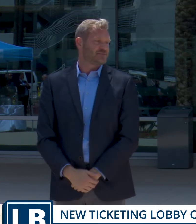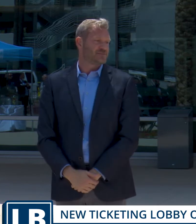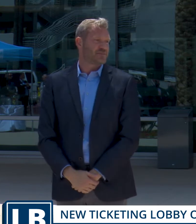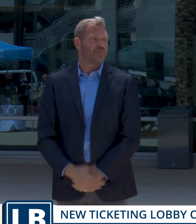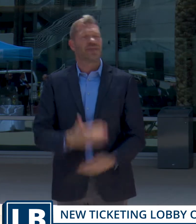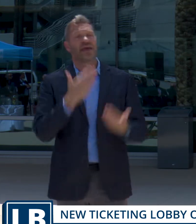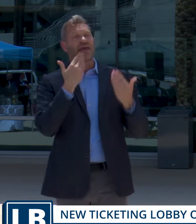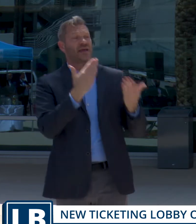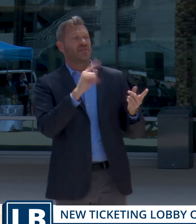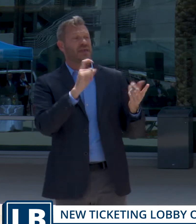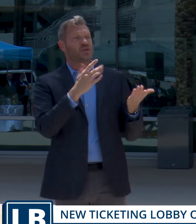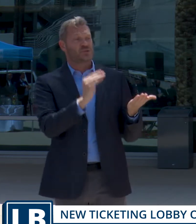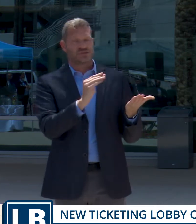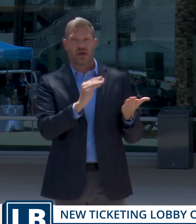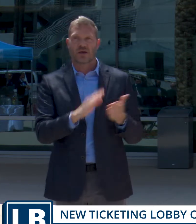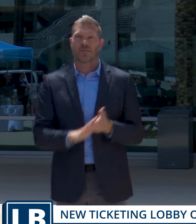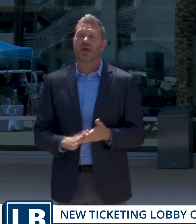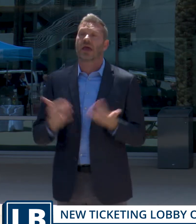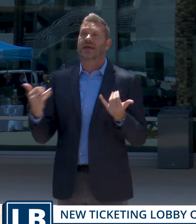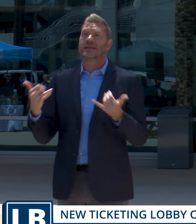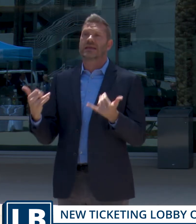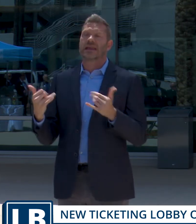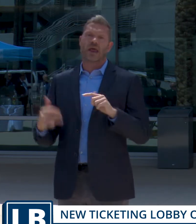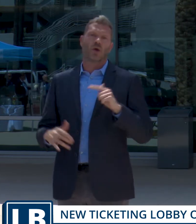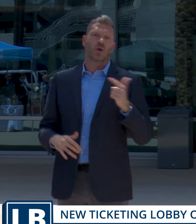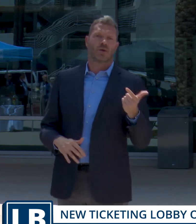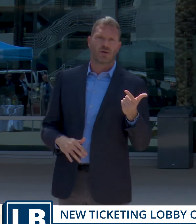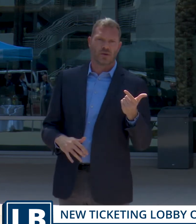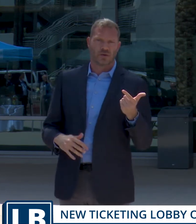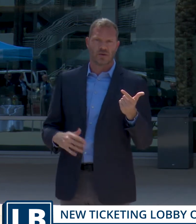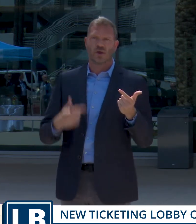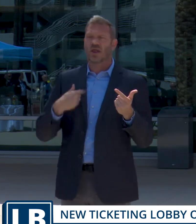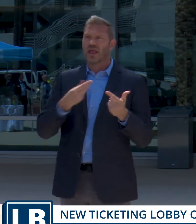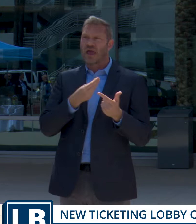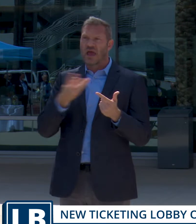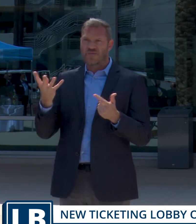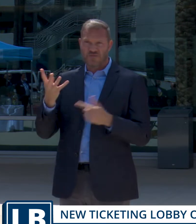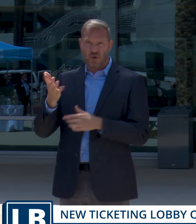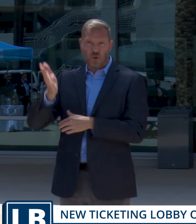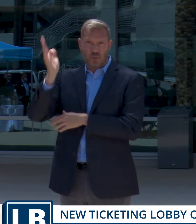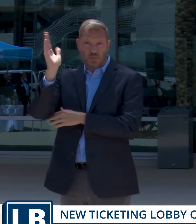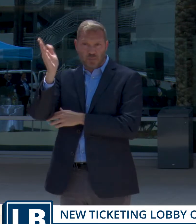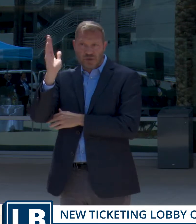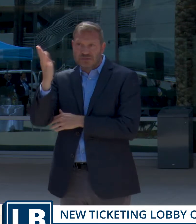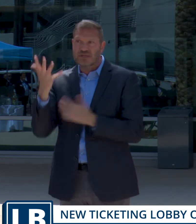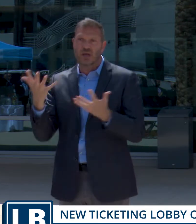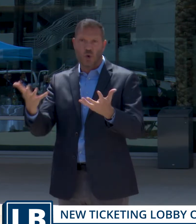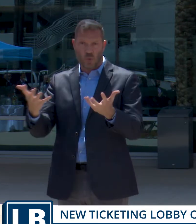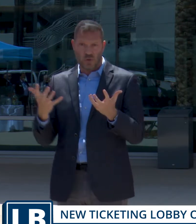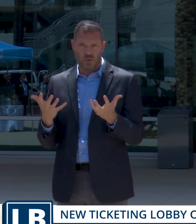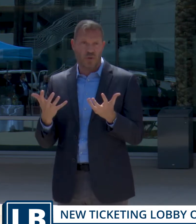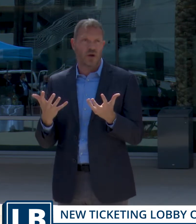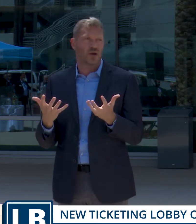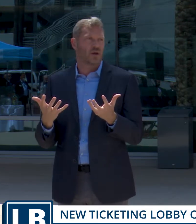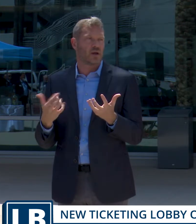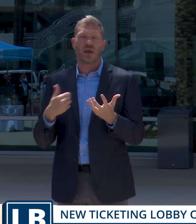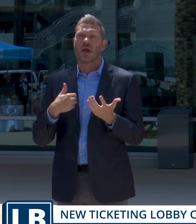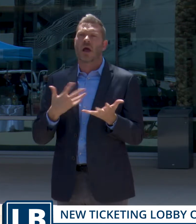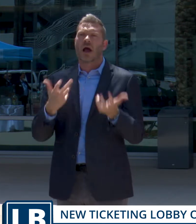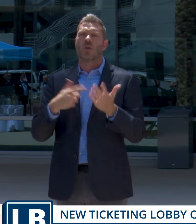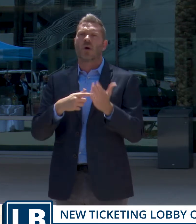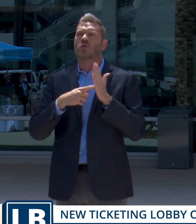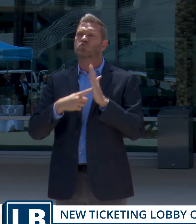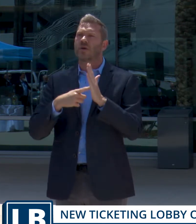Thank you, Tom. So next we have a few presentations we'd like to have, and I would ask